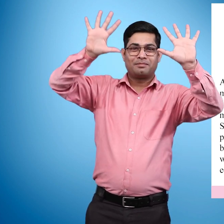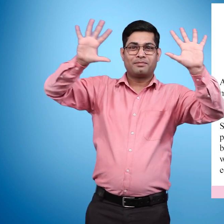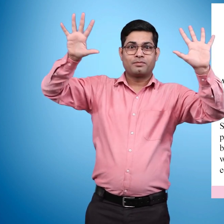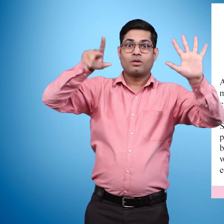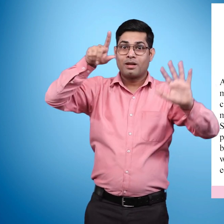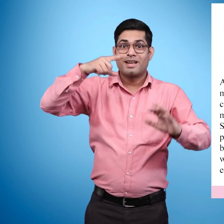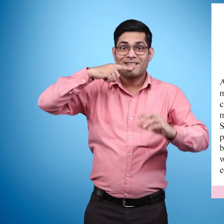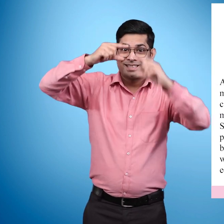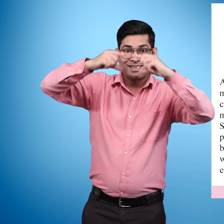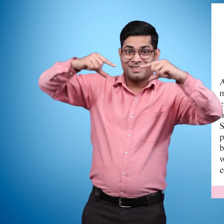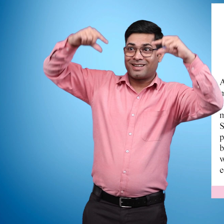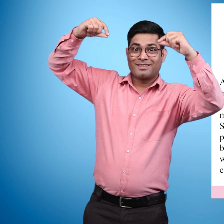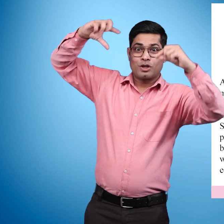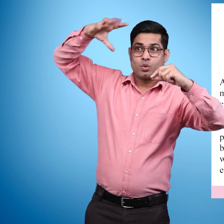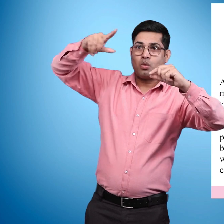clearly in the Rajasthan sky.